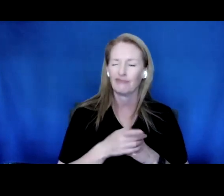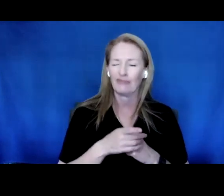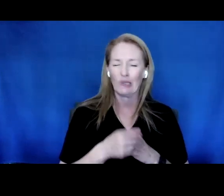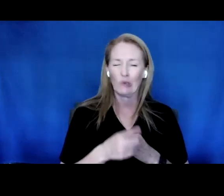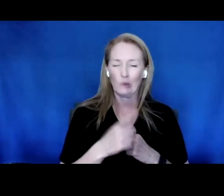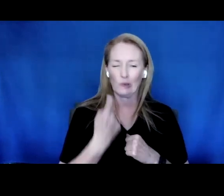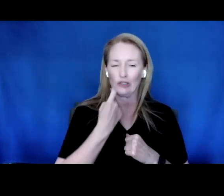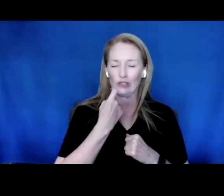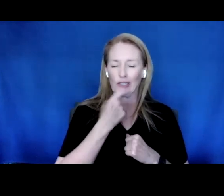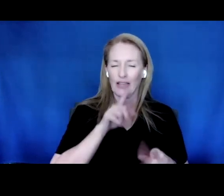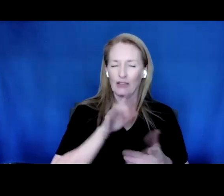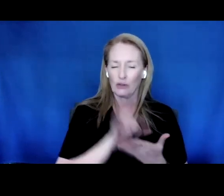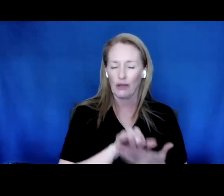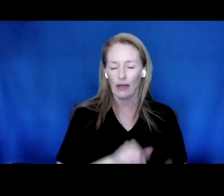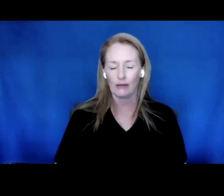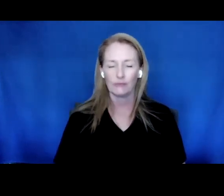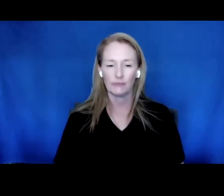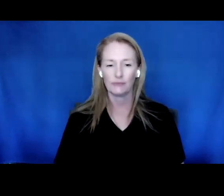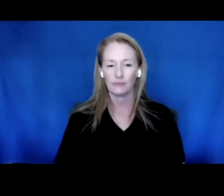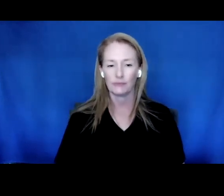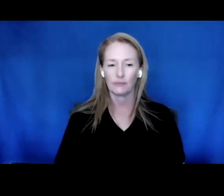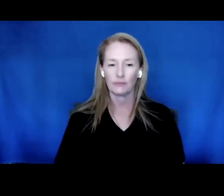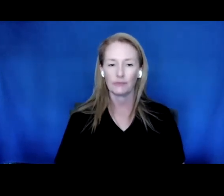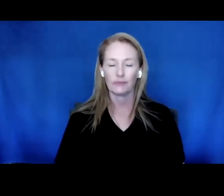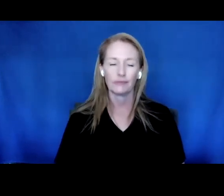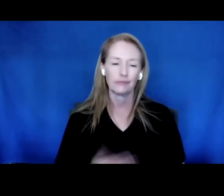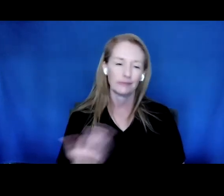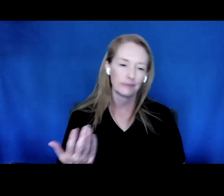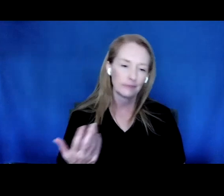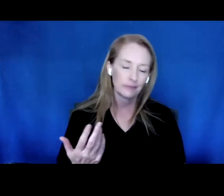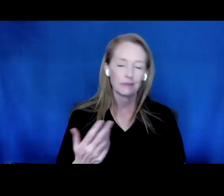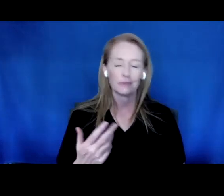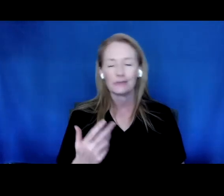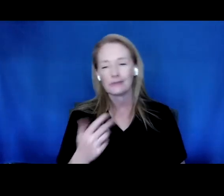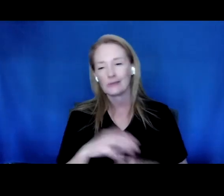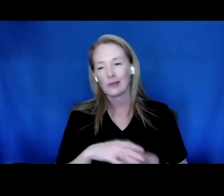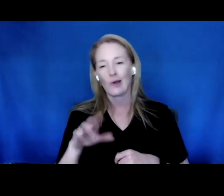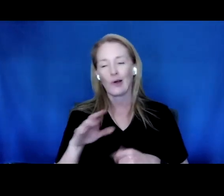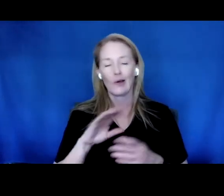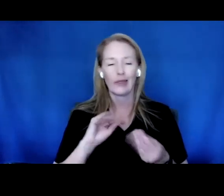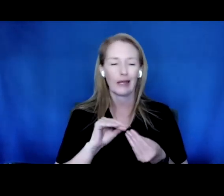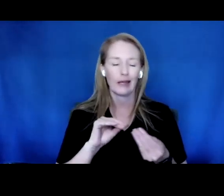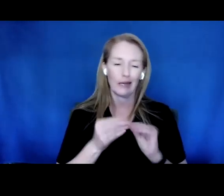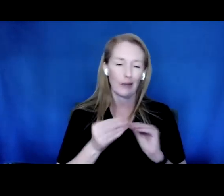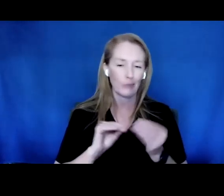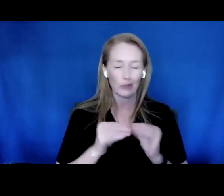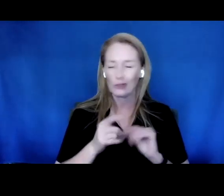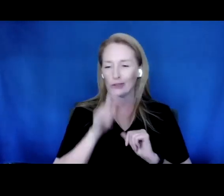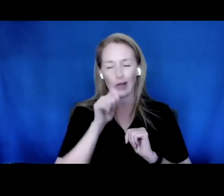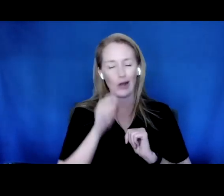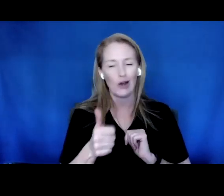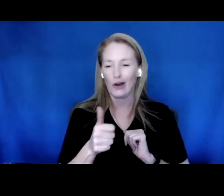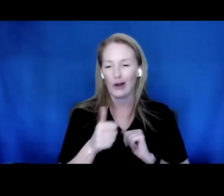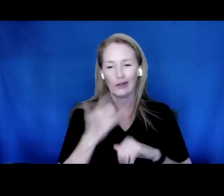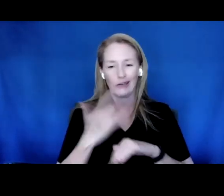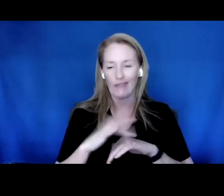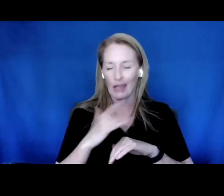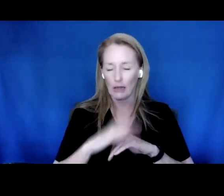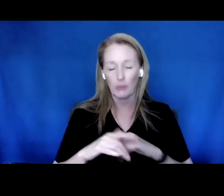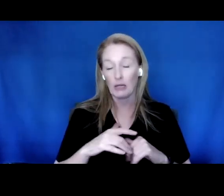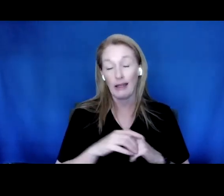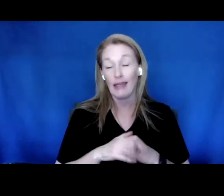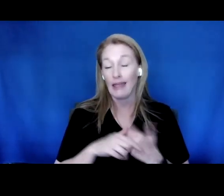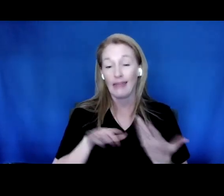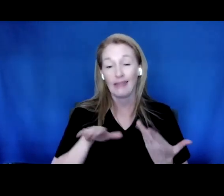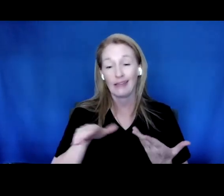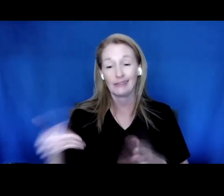lack of availability in some of these data sources, and the death certificate does not capture that. That is not to say that a further analysis